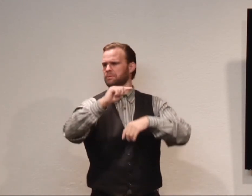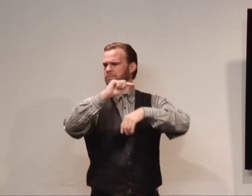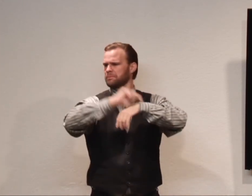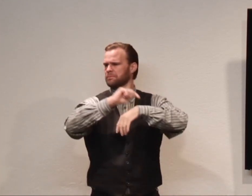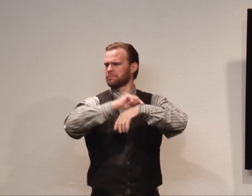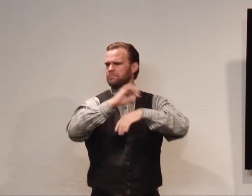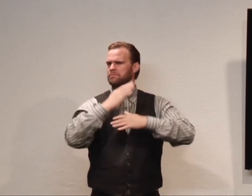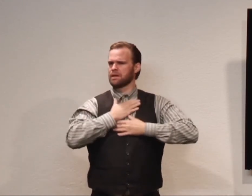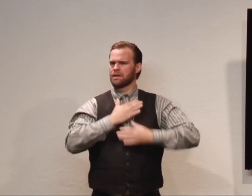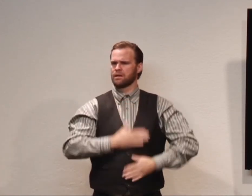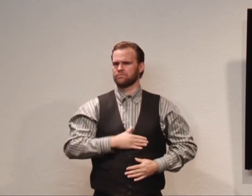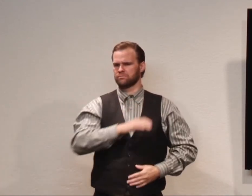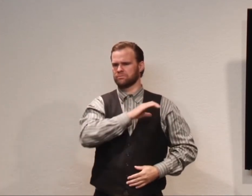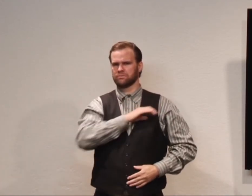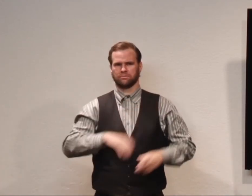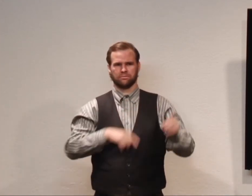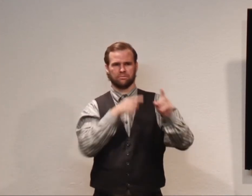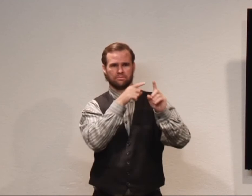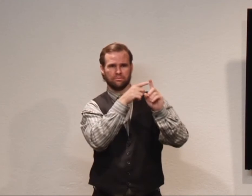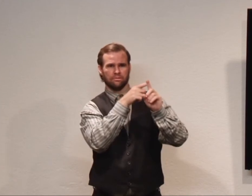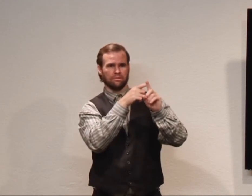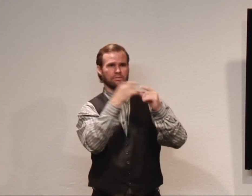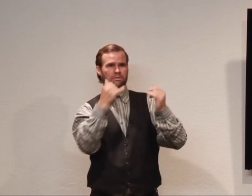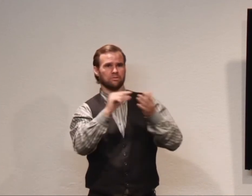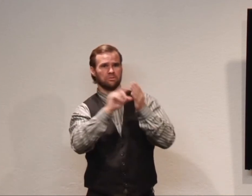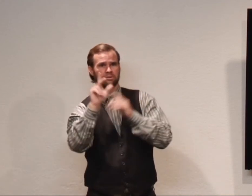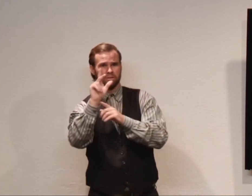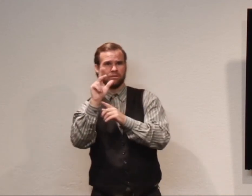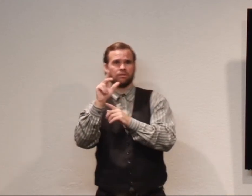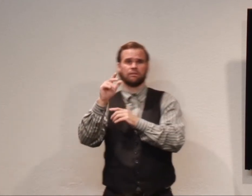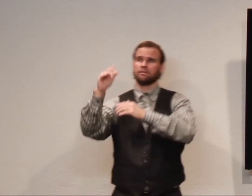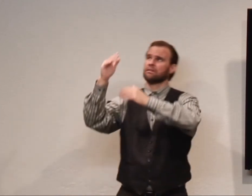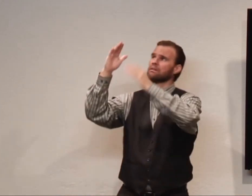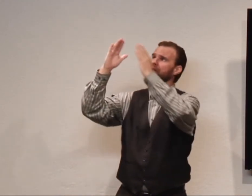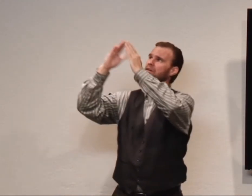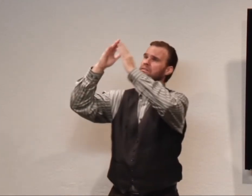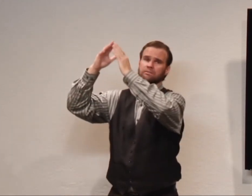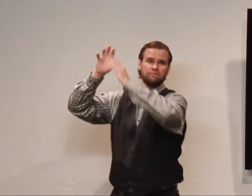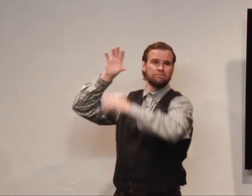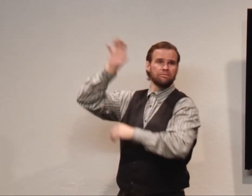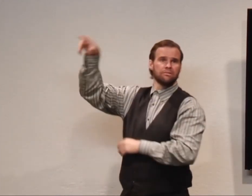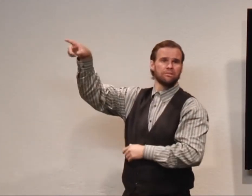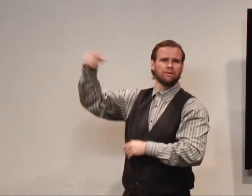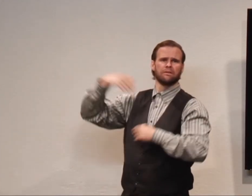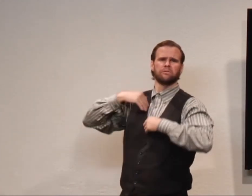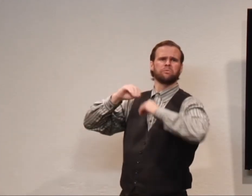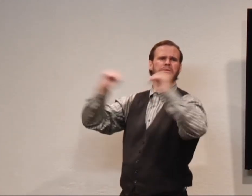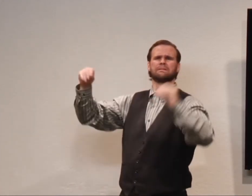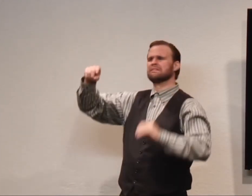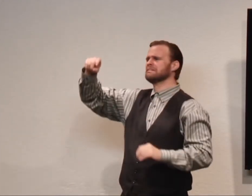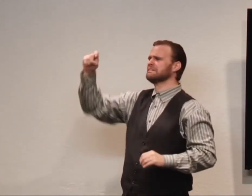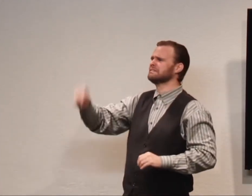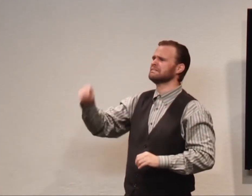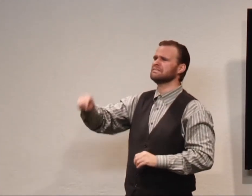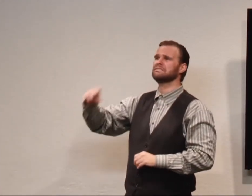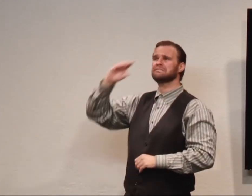Jesus Christ himself is the temple. He is the body. Verse 23 goes on to say, and the city had no need of the sun